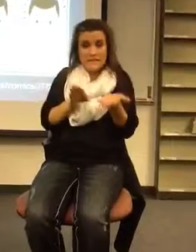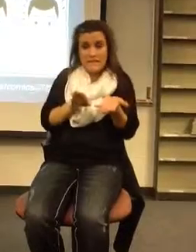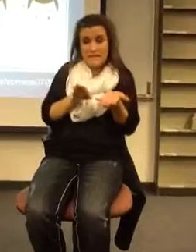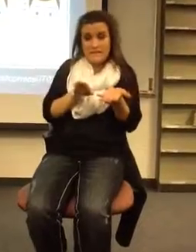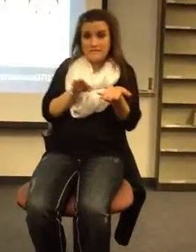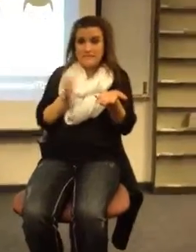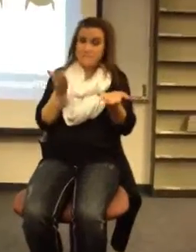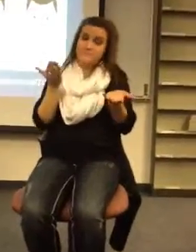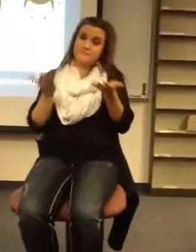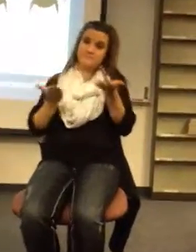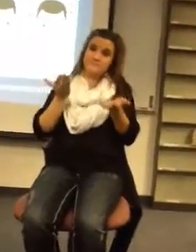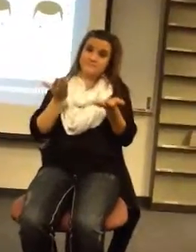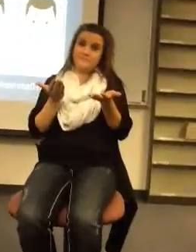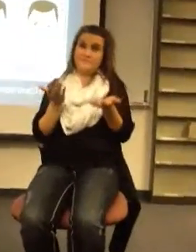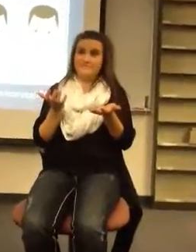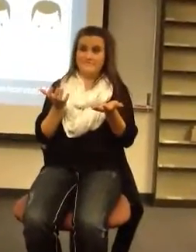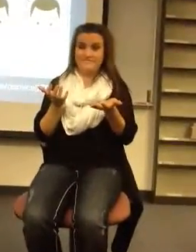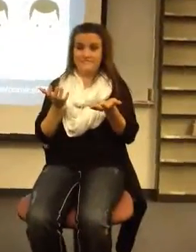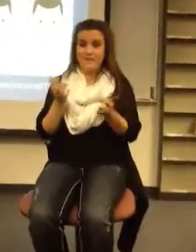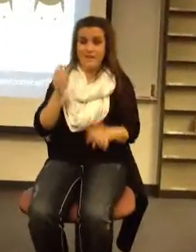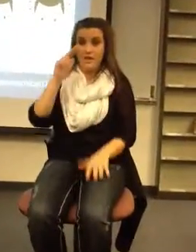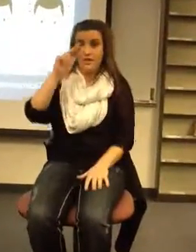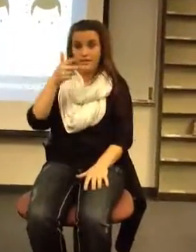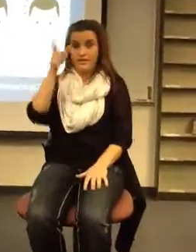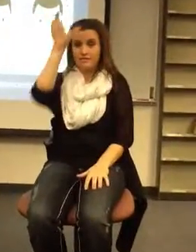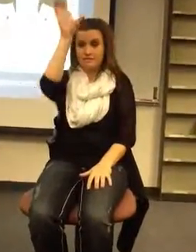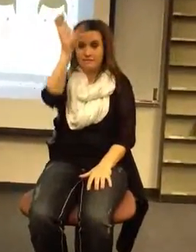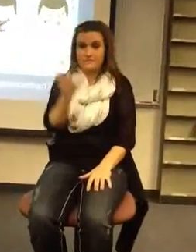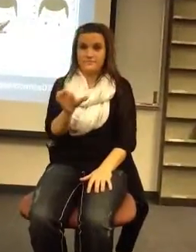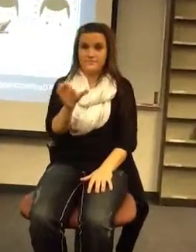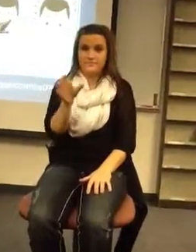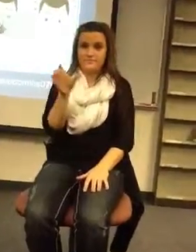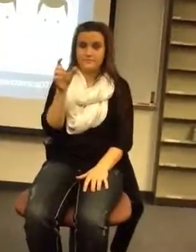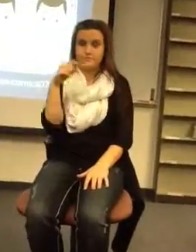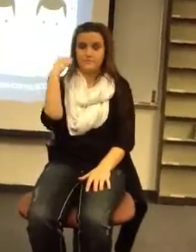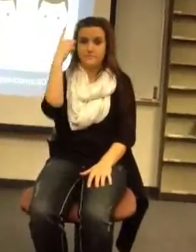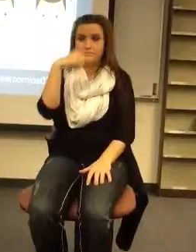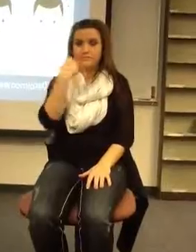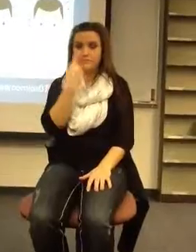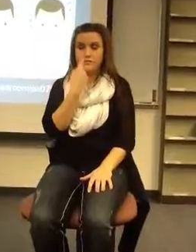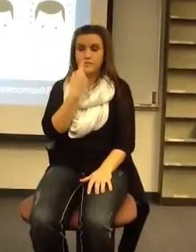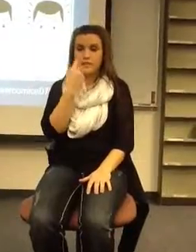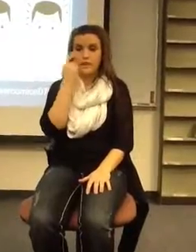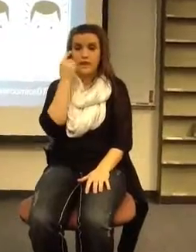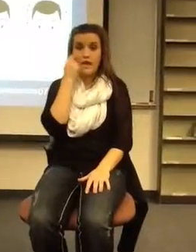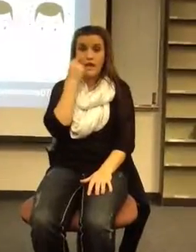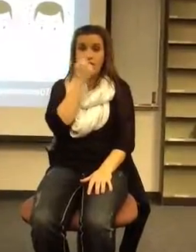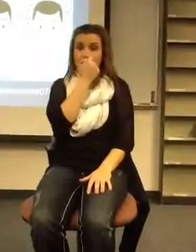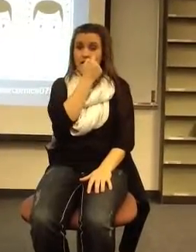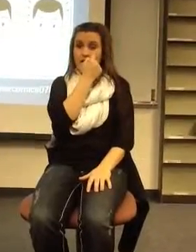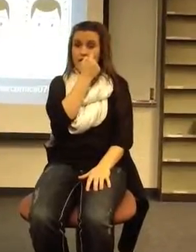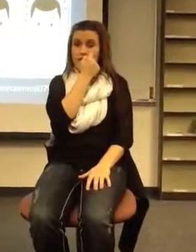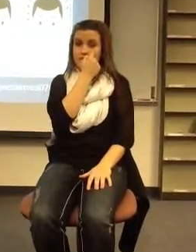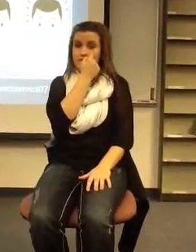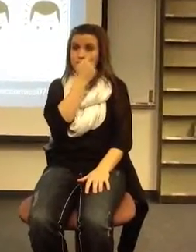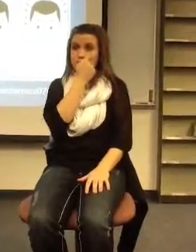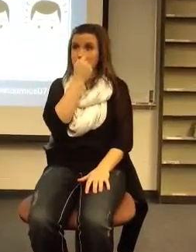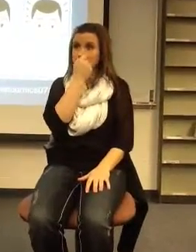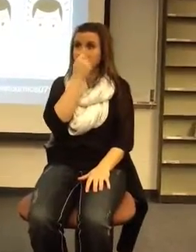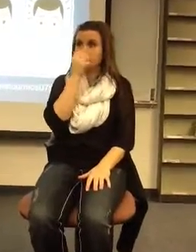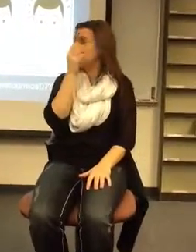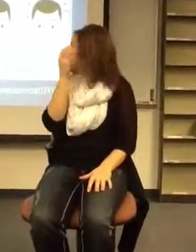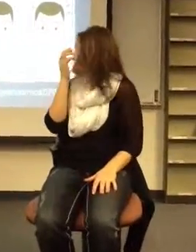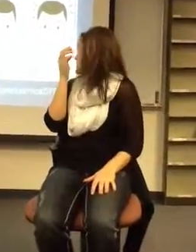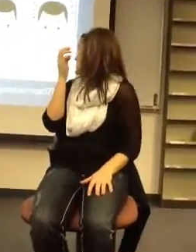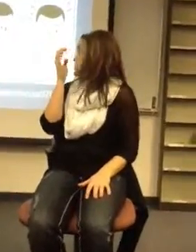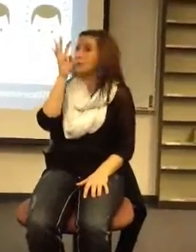dead. In the third panel, we see his eyes, but he has this cross-hatching over his face.